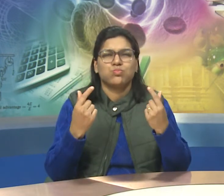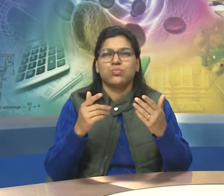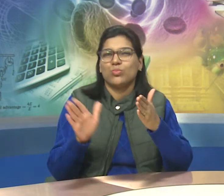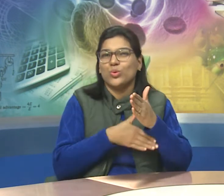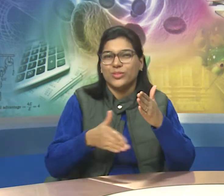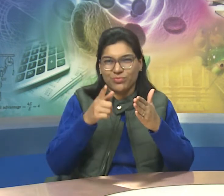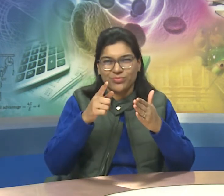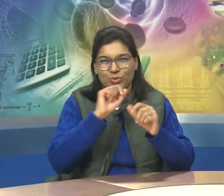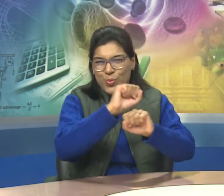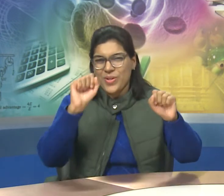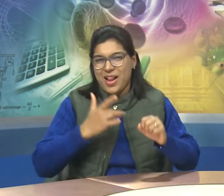Listening to the music